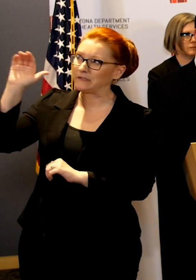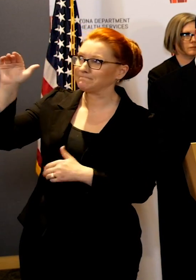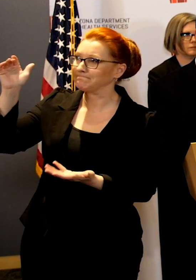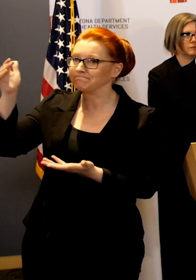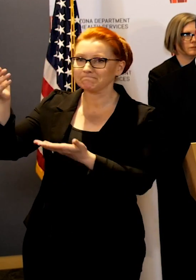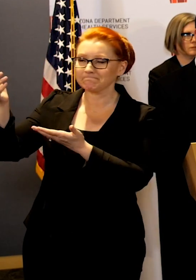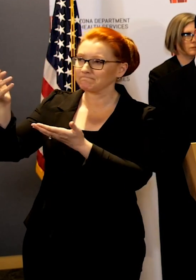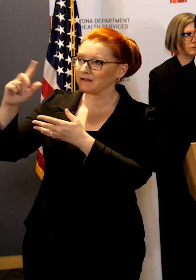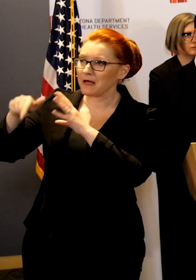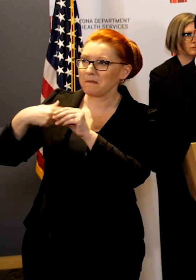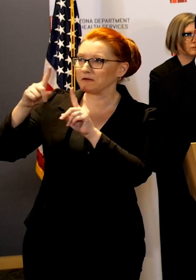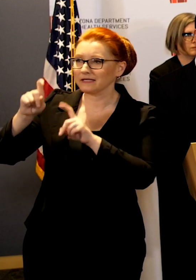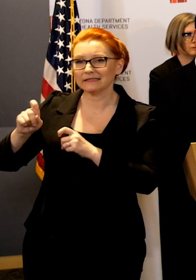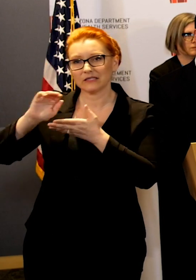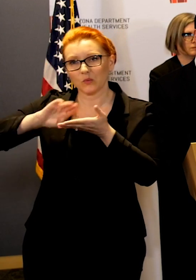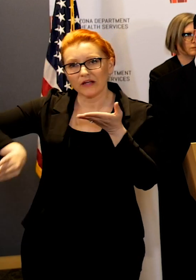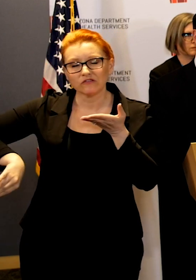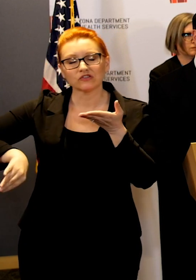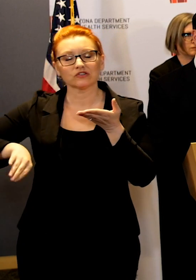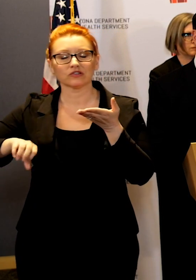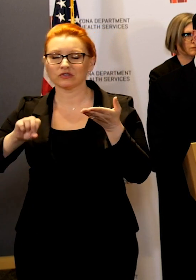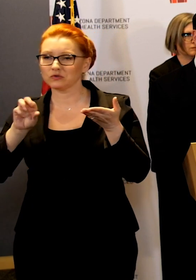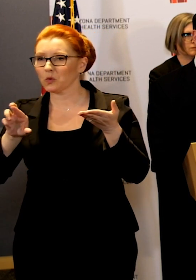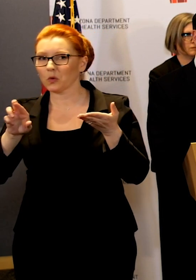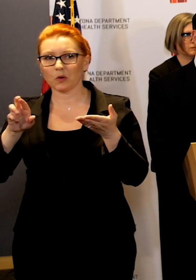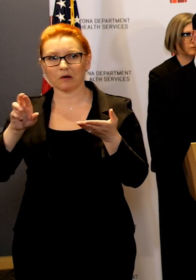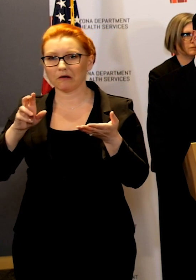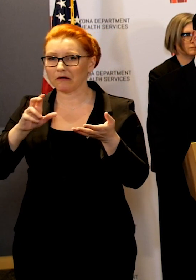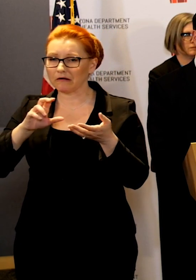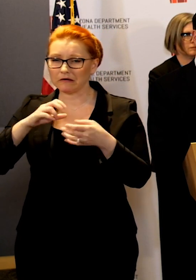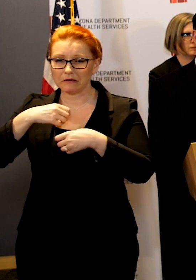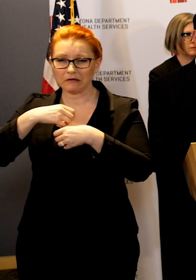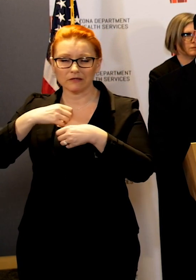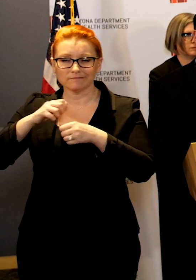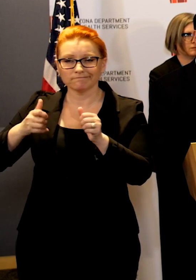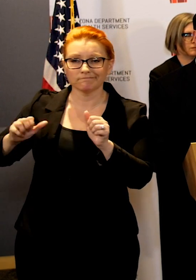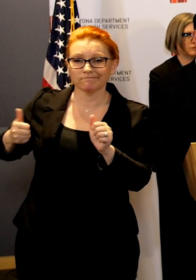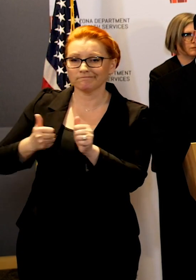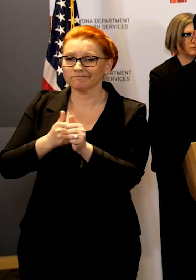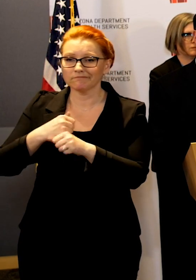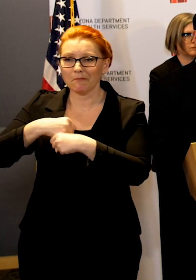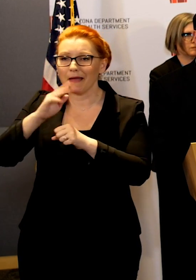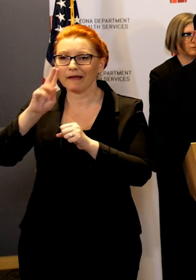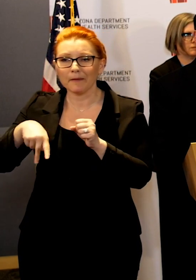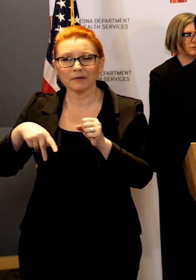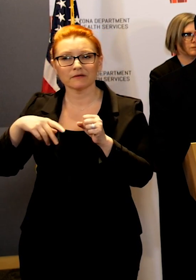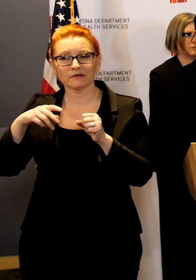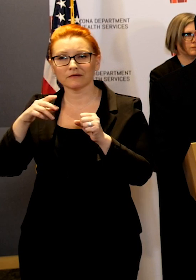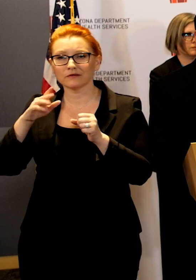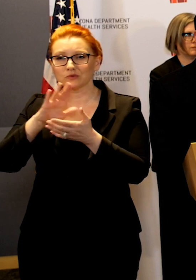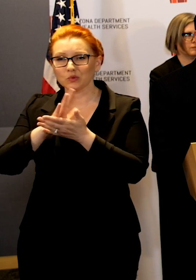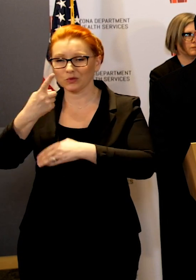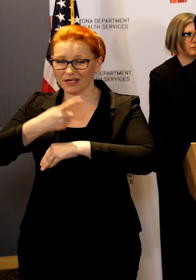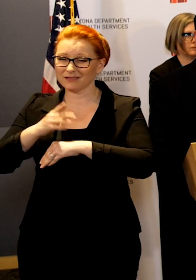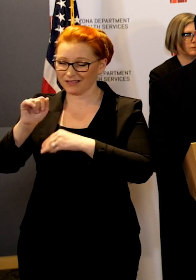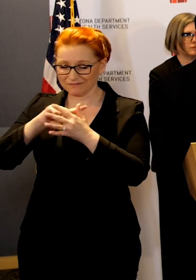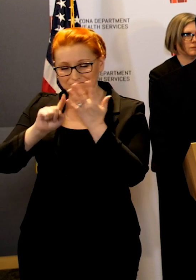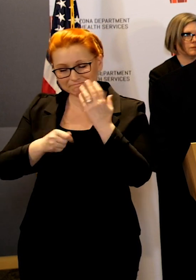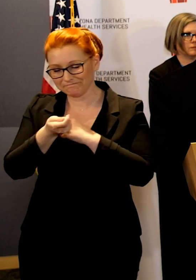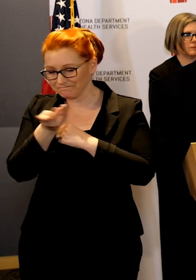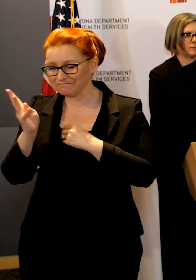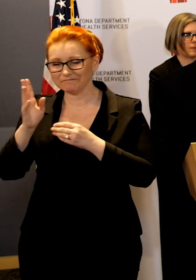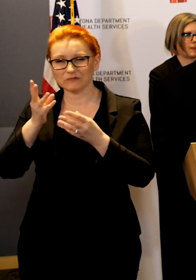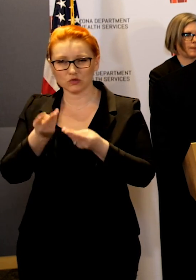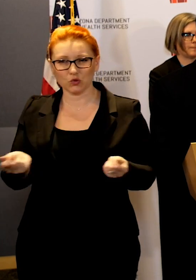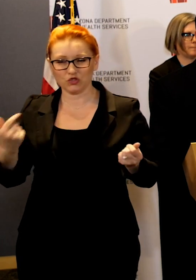things like testing waivers and not having to make up school days. Those are some of the various solutions that we're looking at.